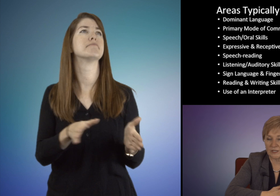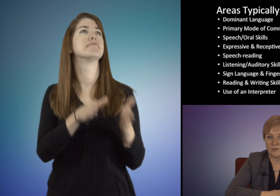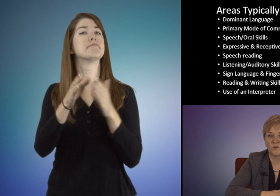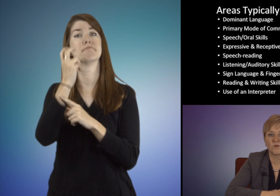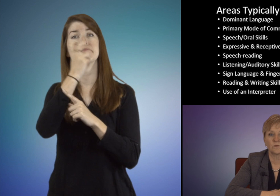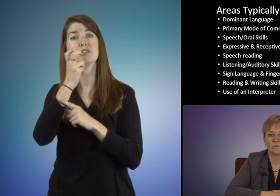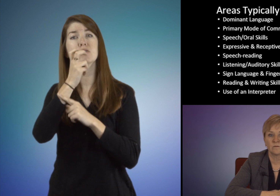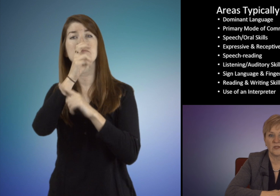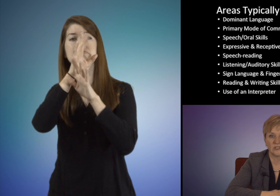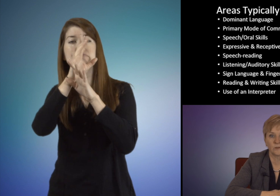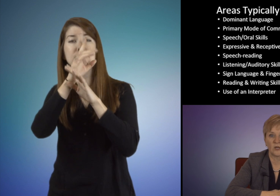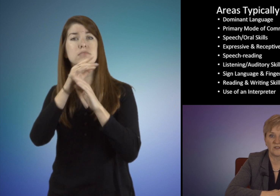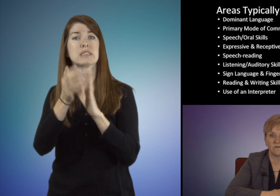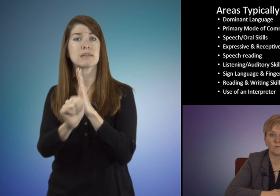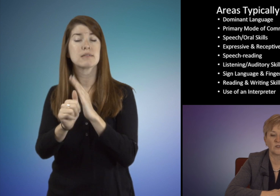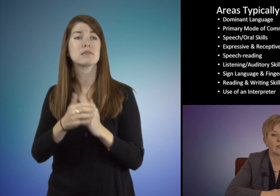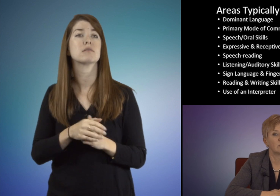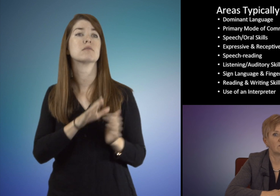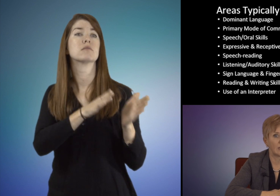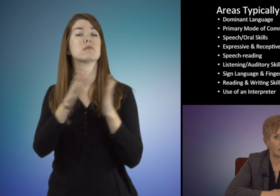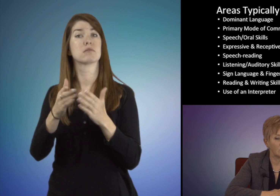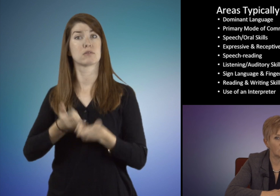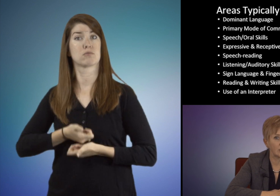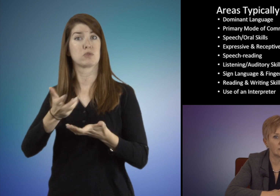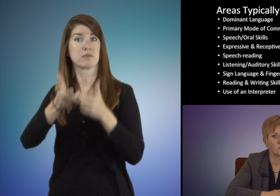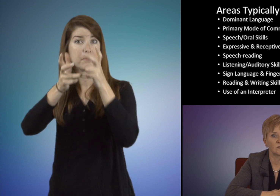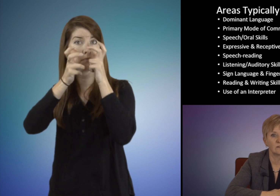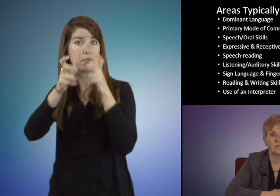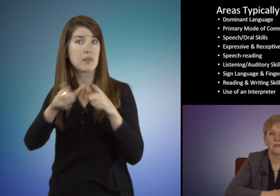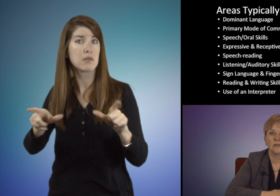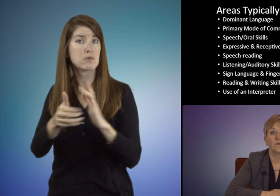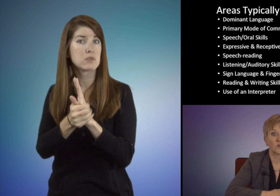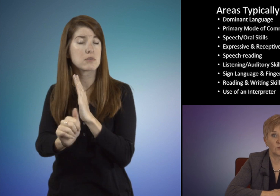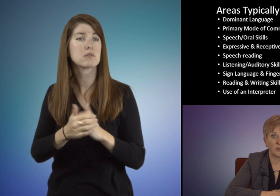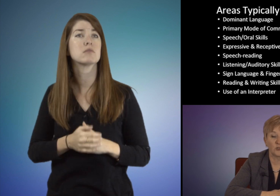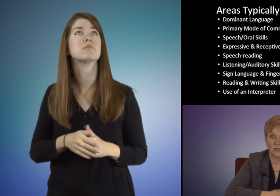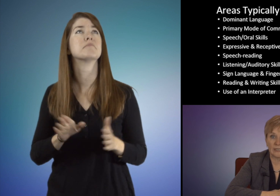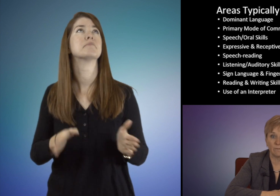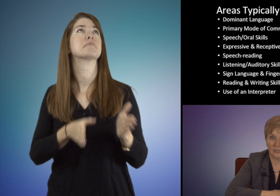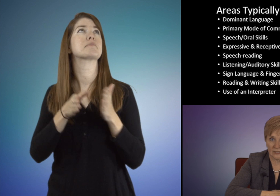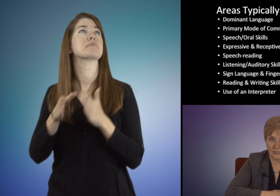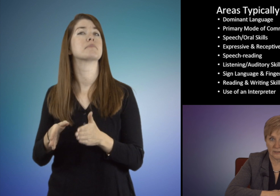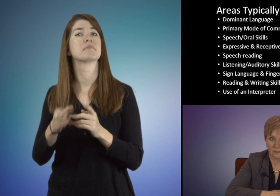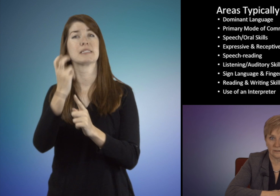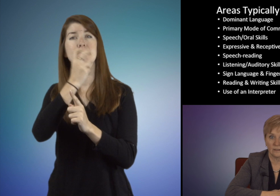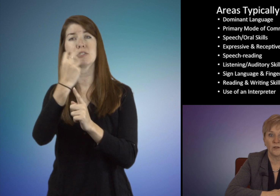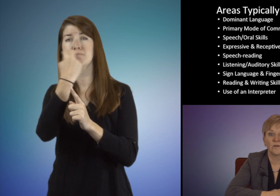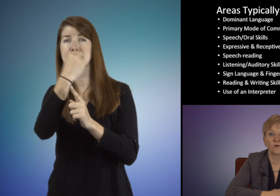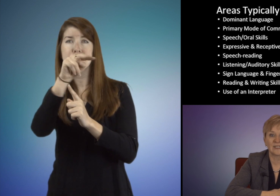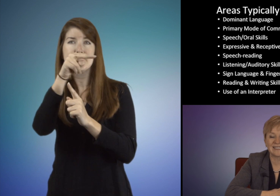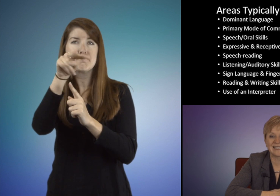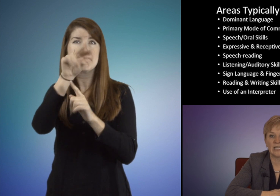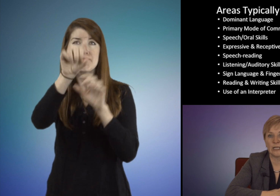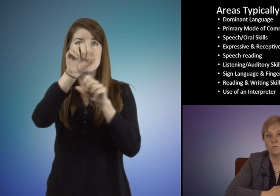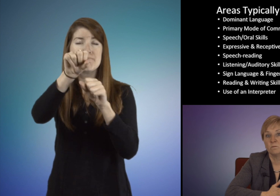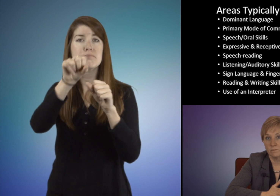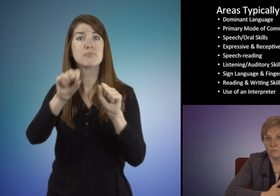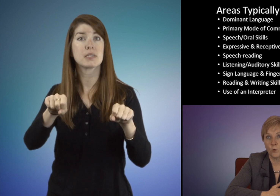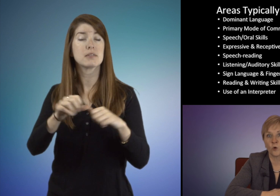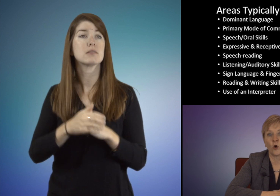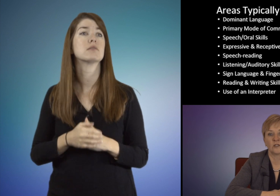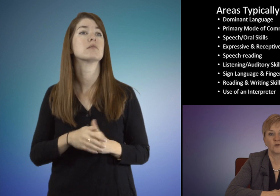oral skills, the expressive and receptive language skills, their speech reading abilities, their